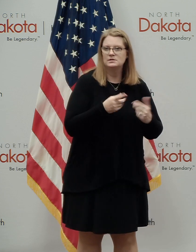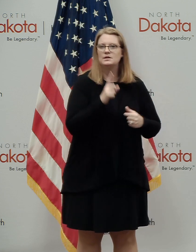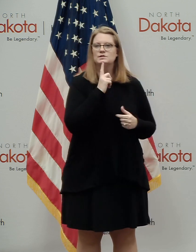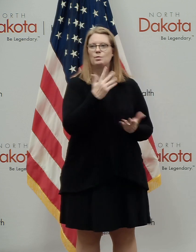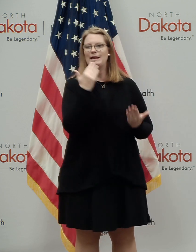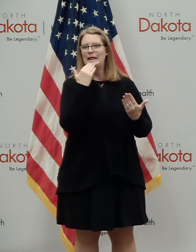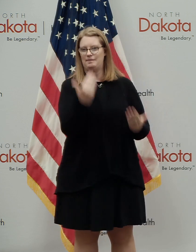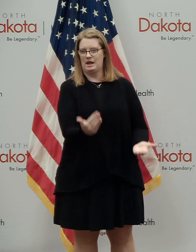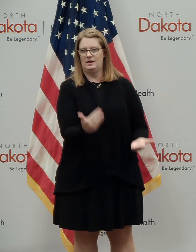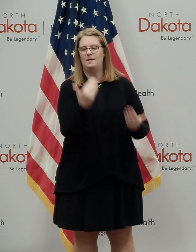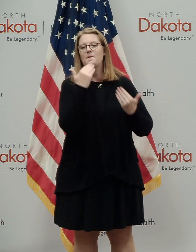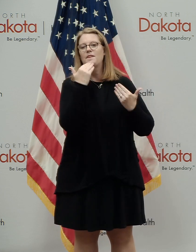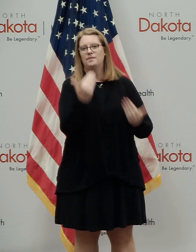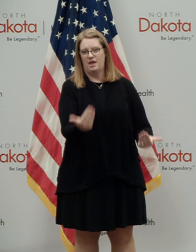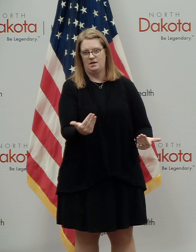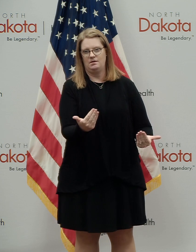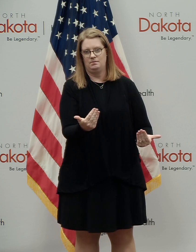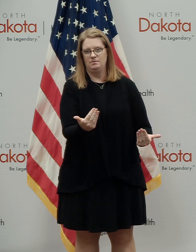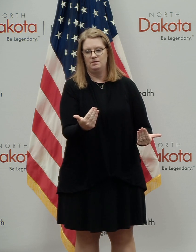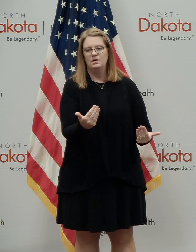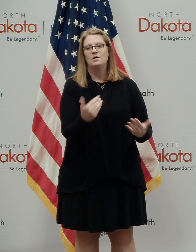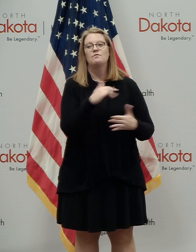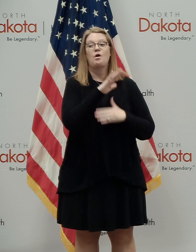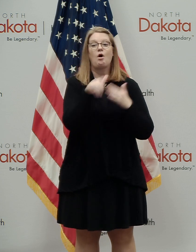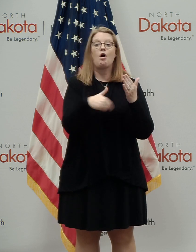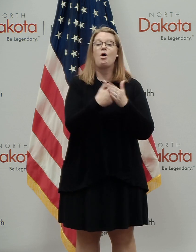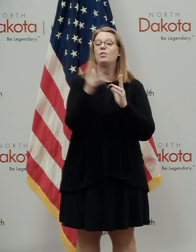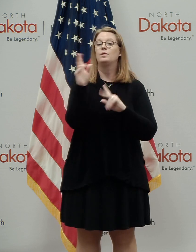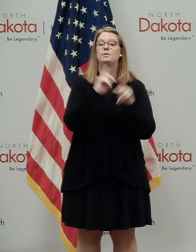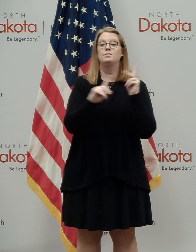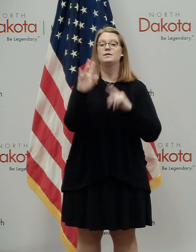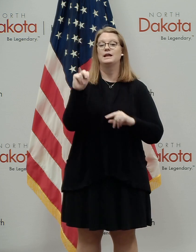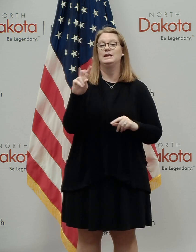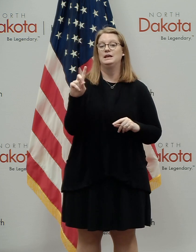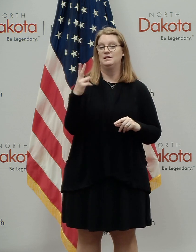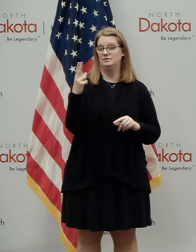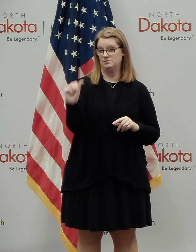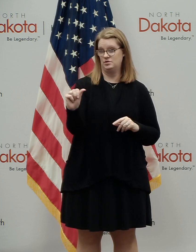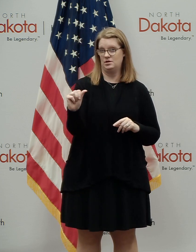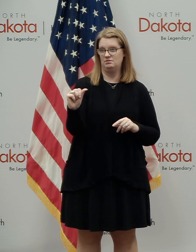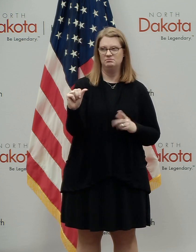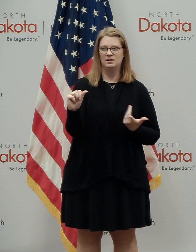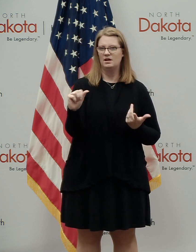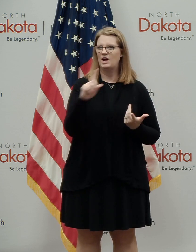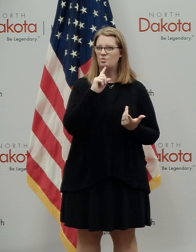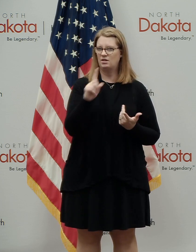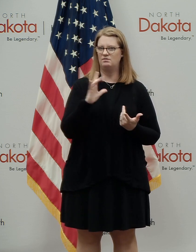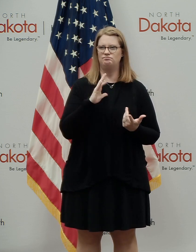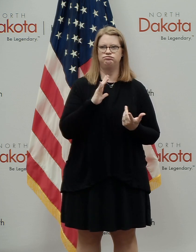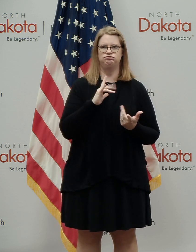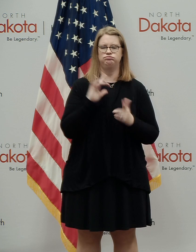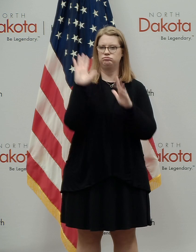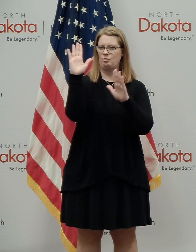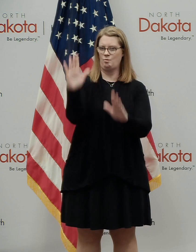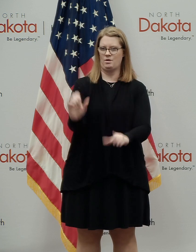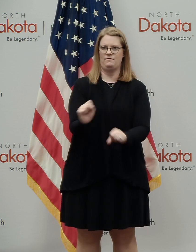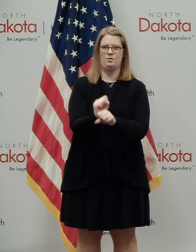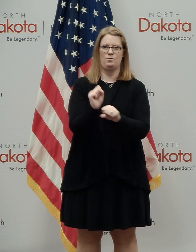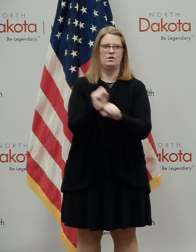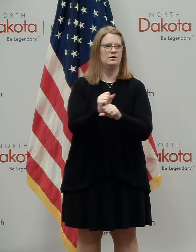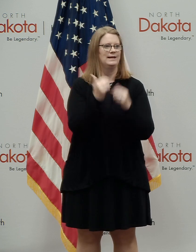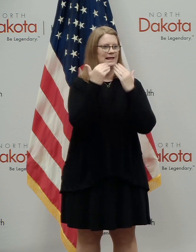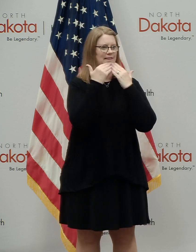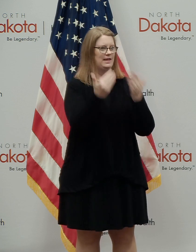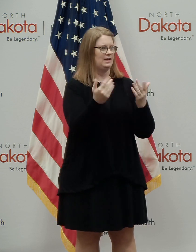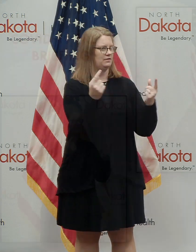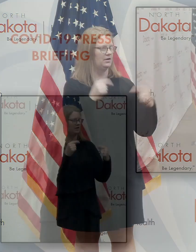he's doing every day, and all of the people within the North Dakota Hospital Association doing great work to serve the citizens of North Dakota. Thank you for